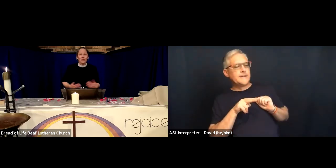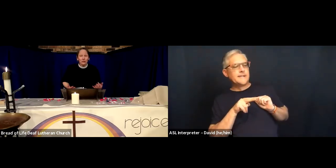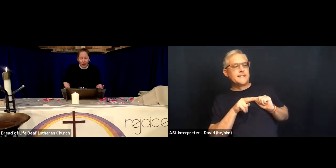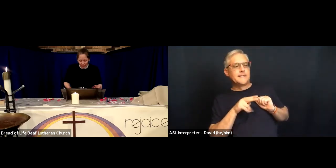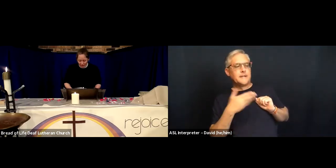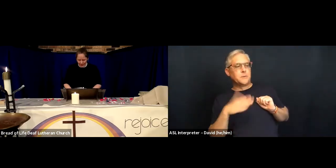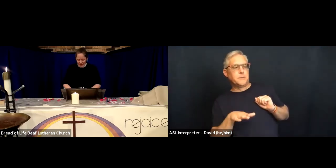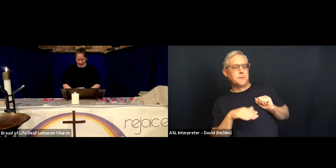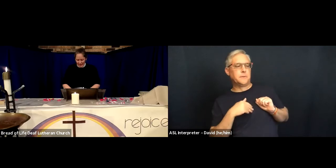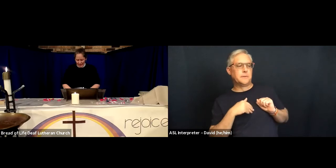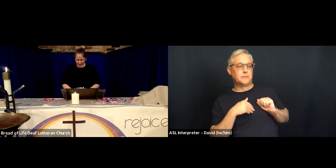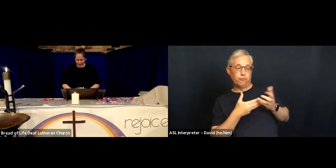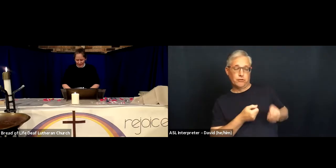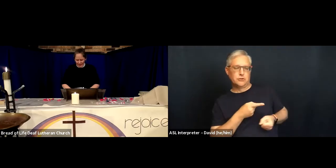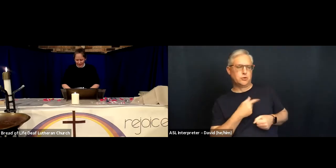With love.